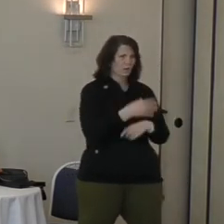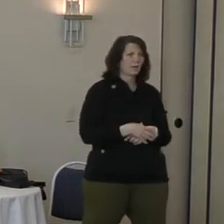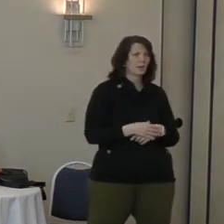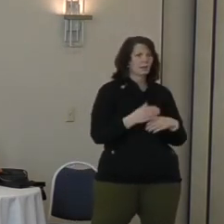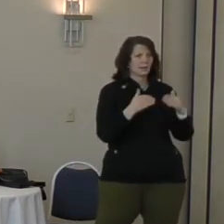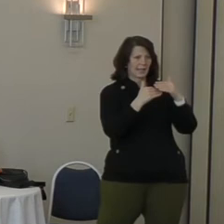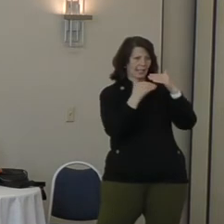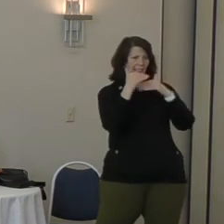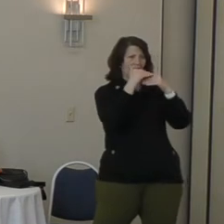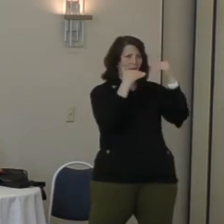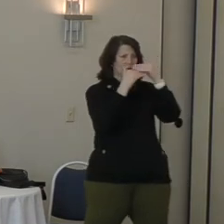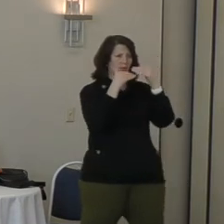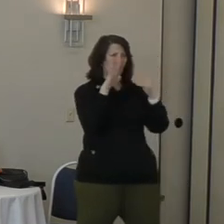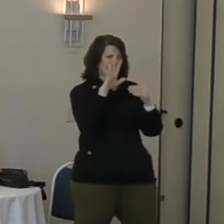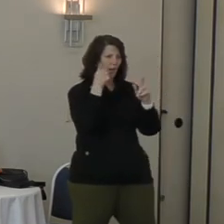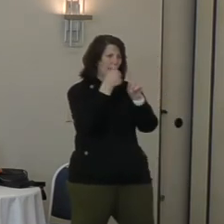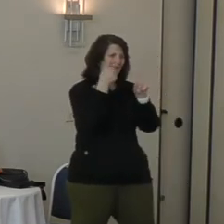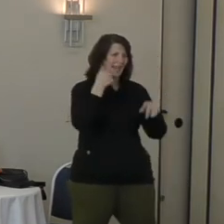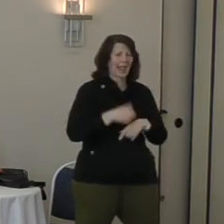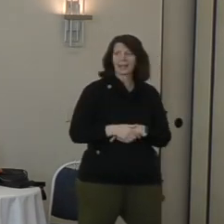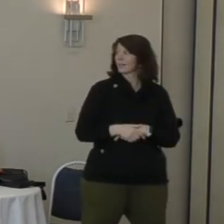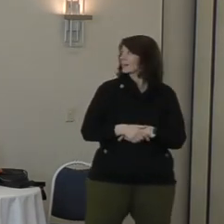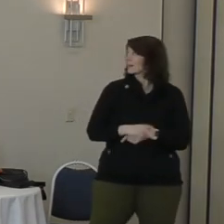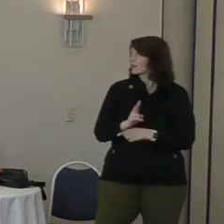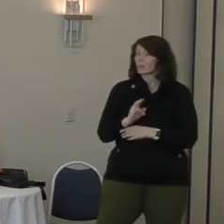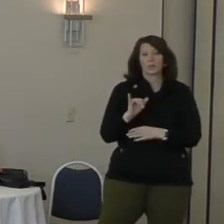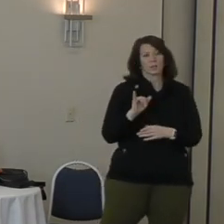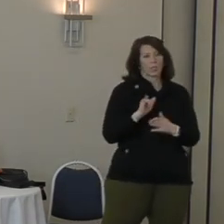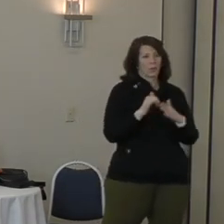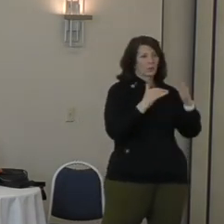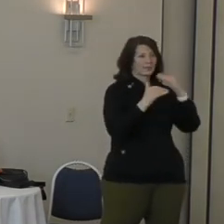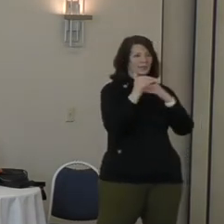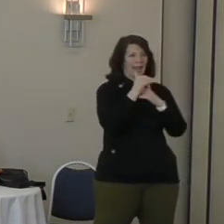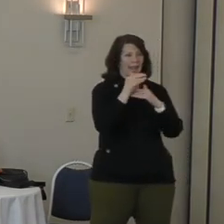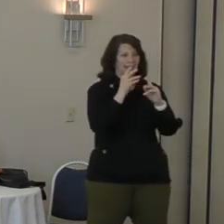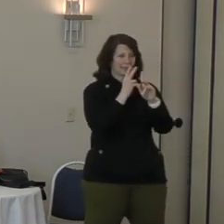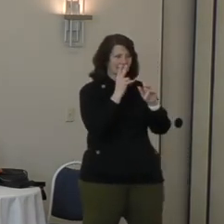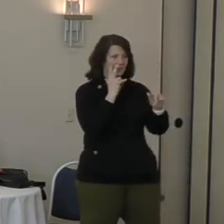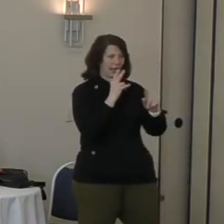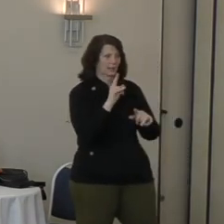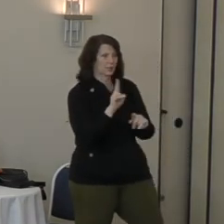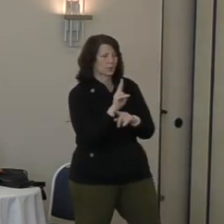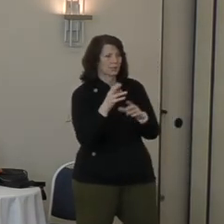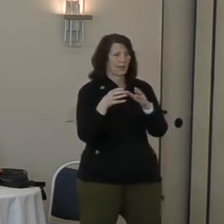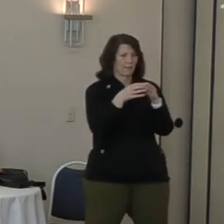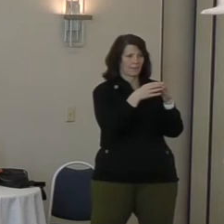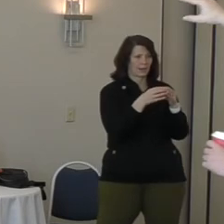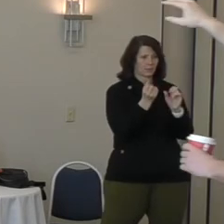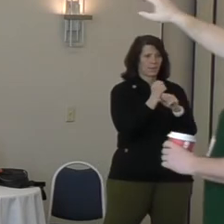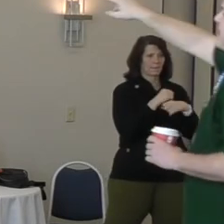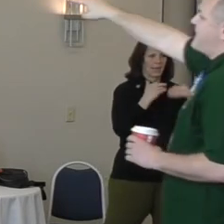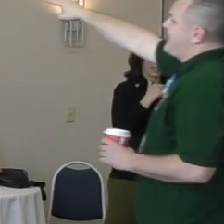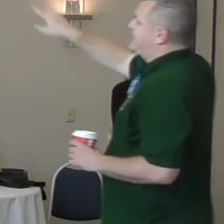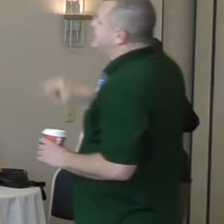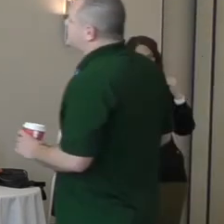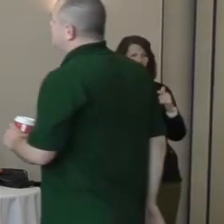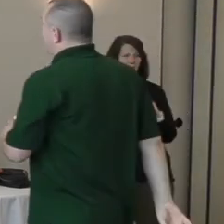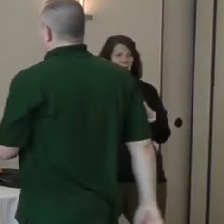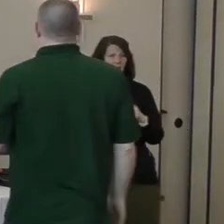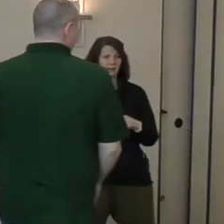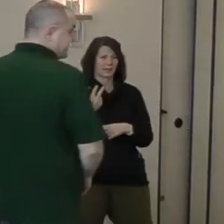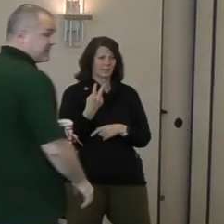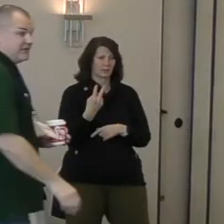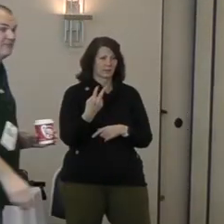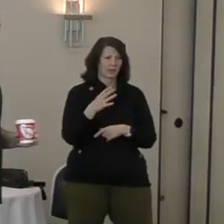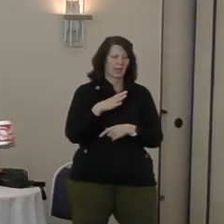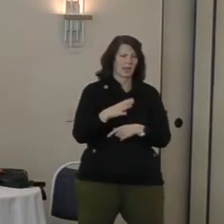their attack, right? So they're using those stacks, they're using those pods to create layers, and then they have these two